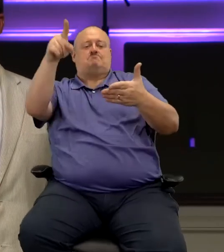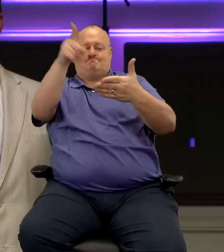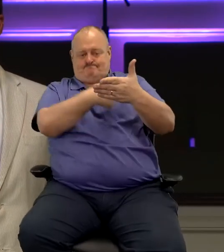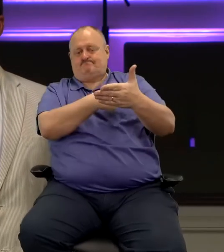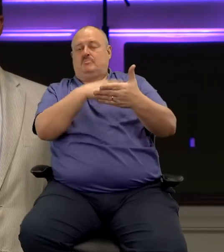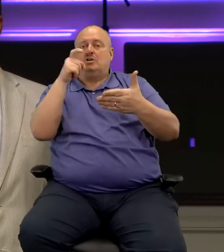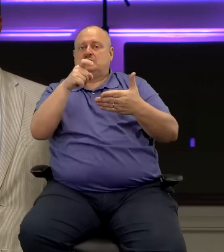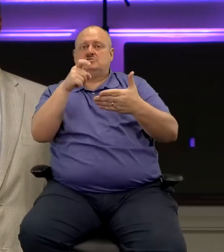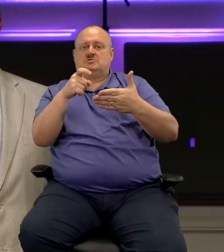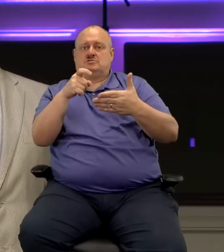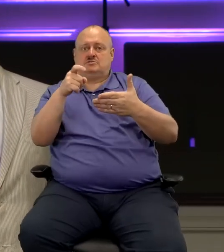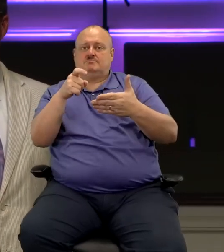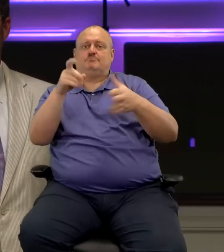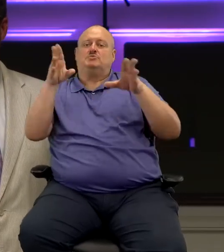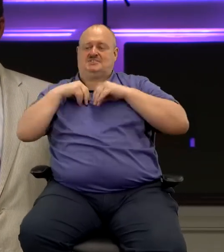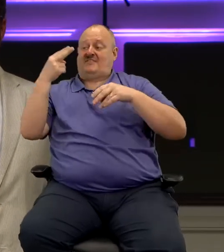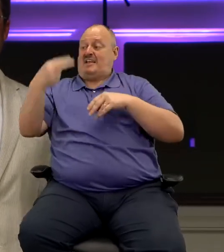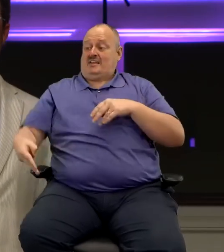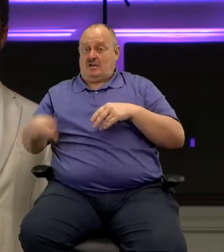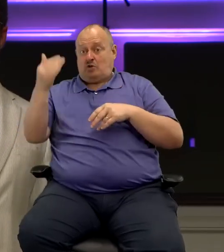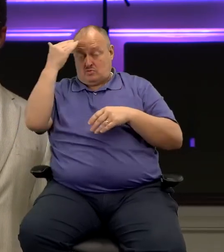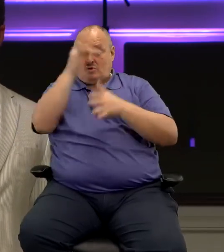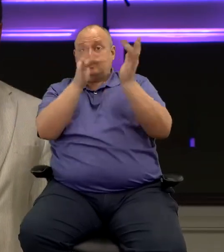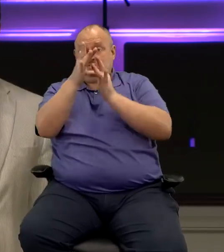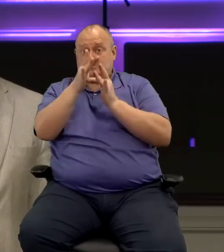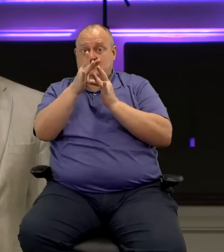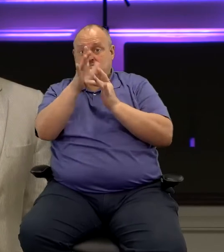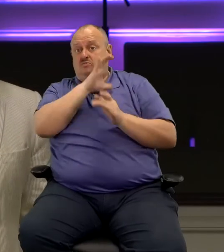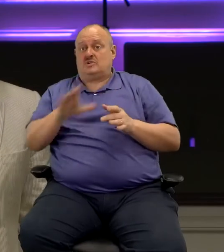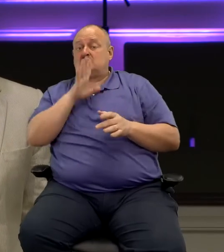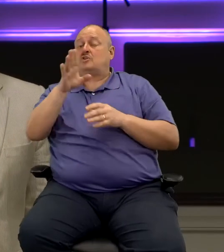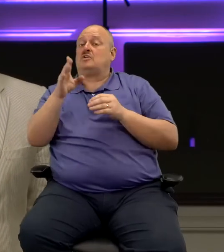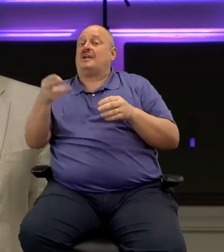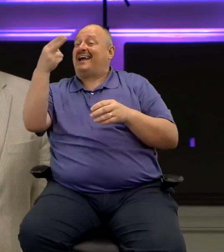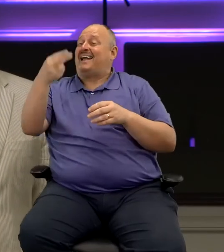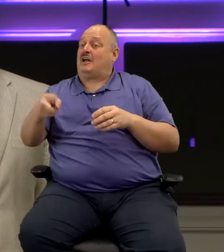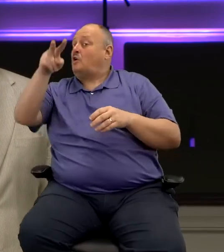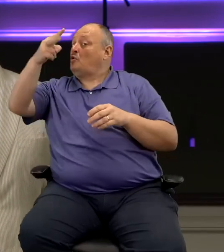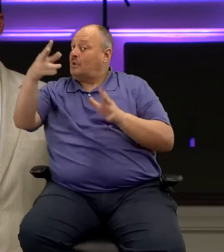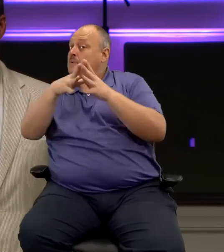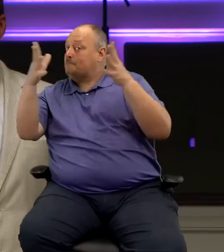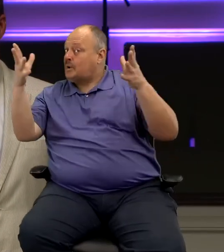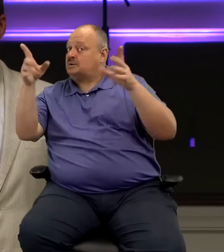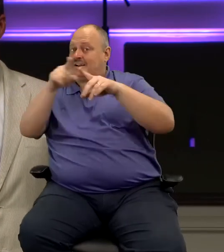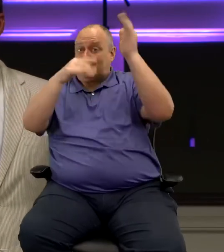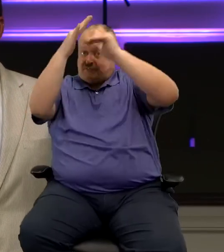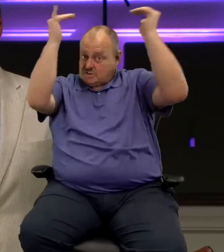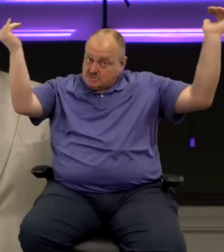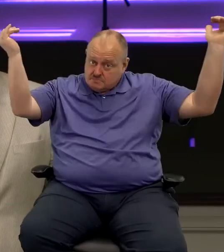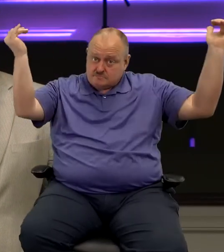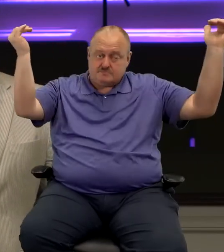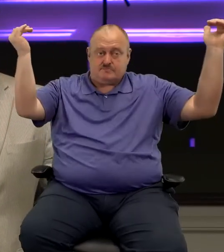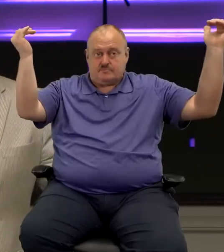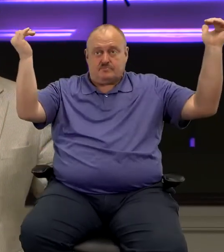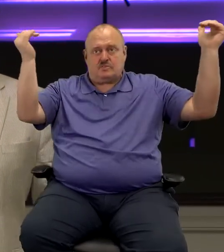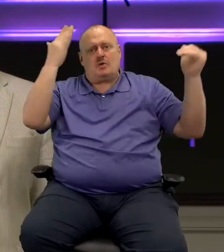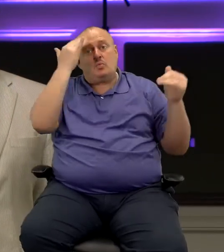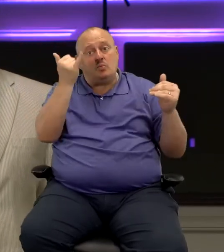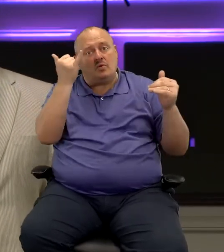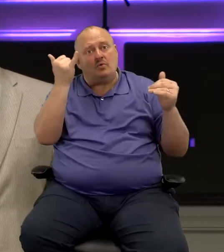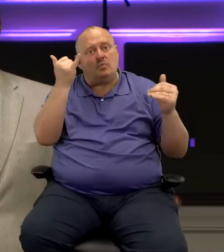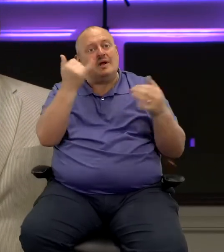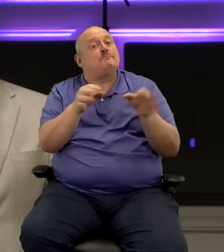quote, hell. You know that Jesus actually talked about hell twice as much as he did heaven? Why is today